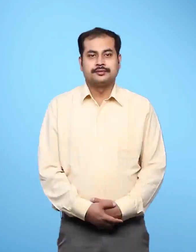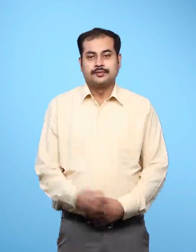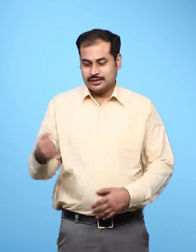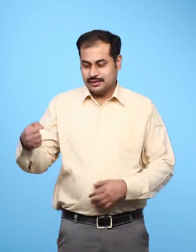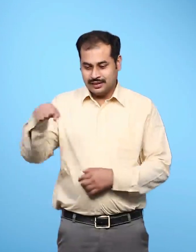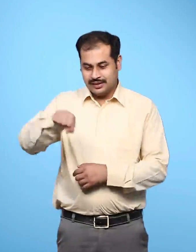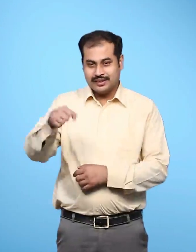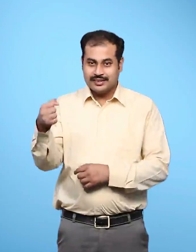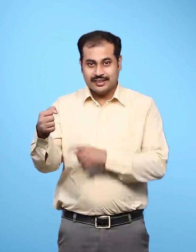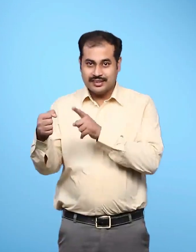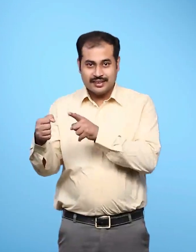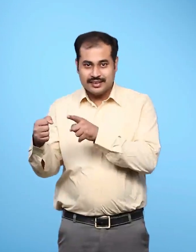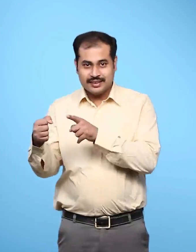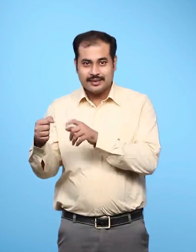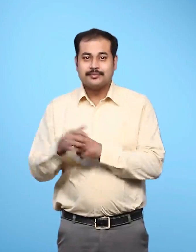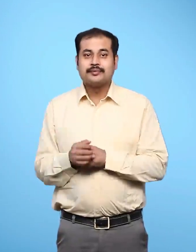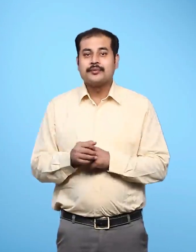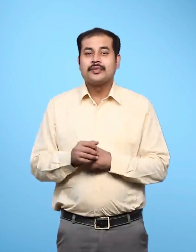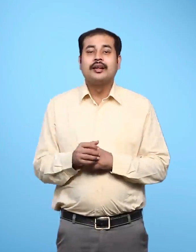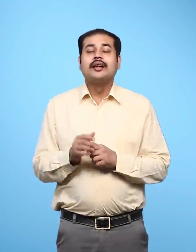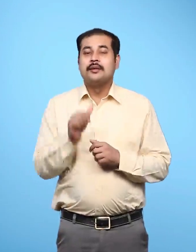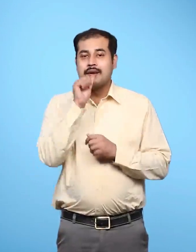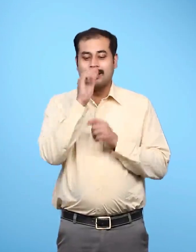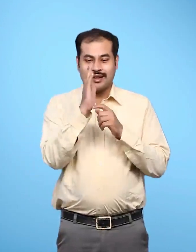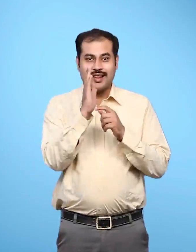How many small glasses of lemon drink will fill the jug?